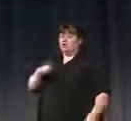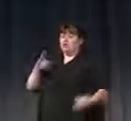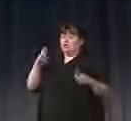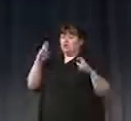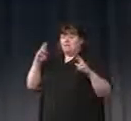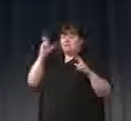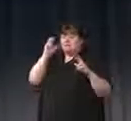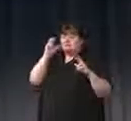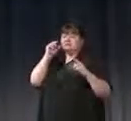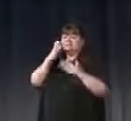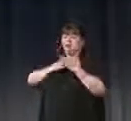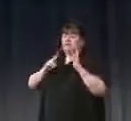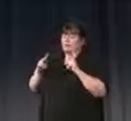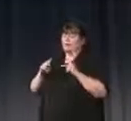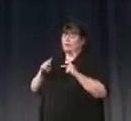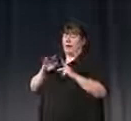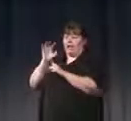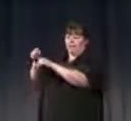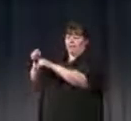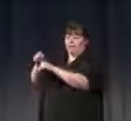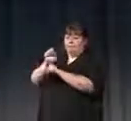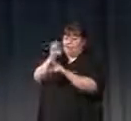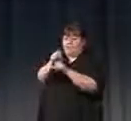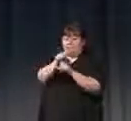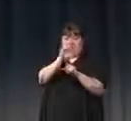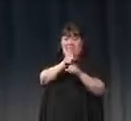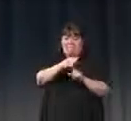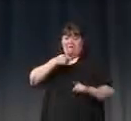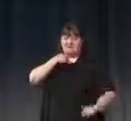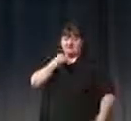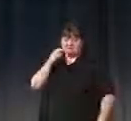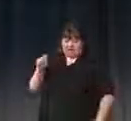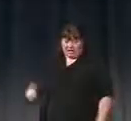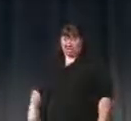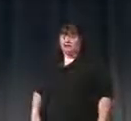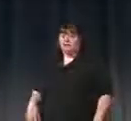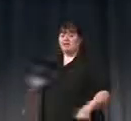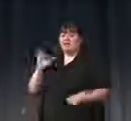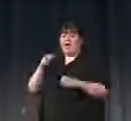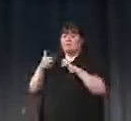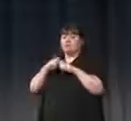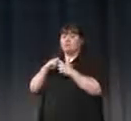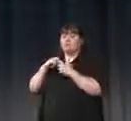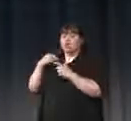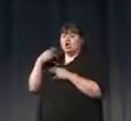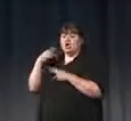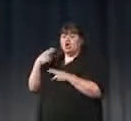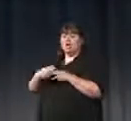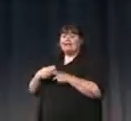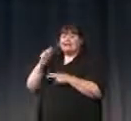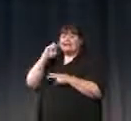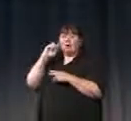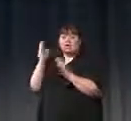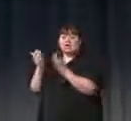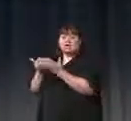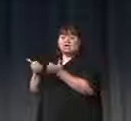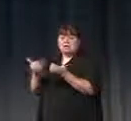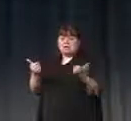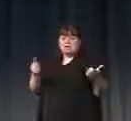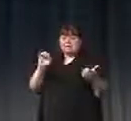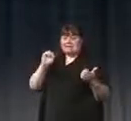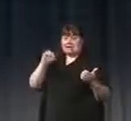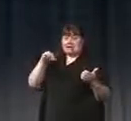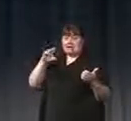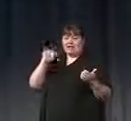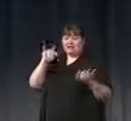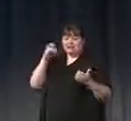experienced, people do remarkably well. So this particular problem, which is also known as sound segregation, the ability to pull out a